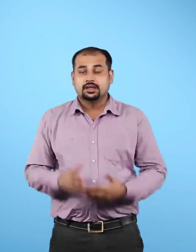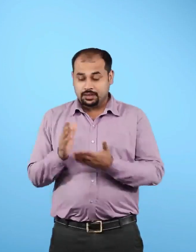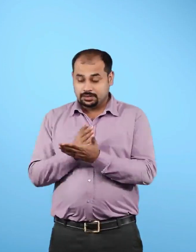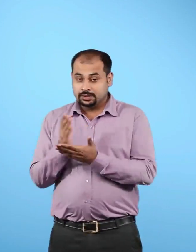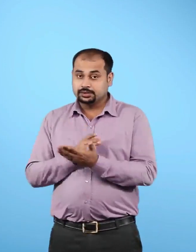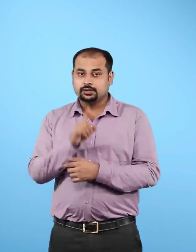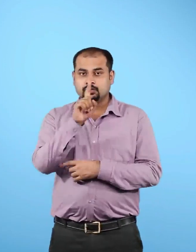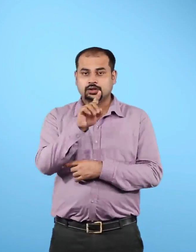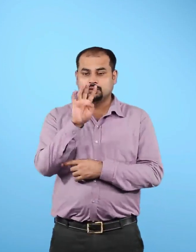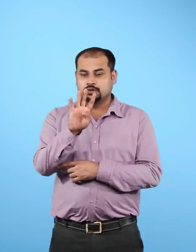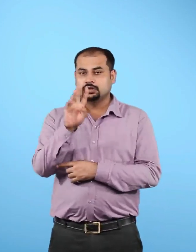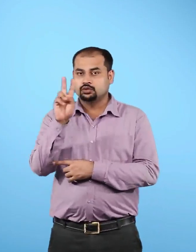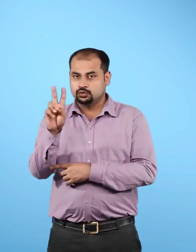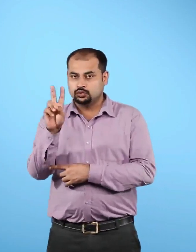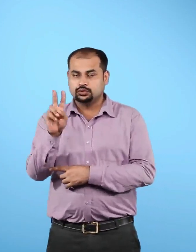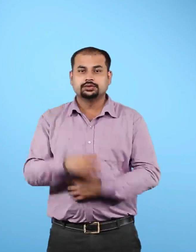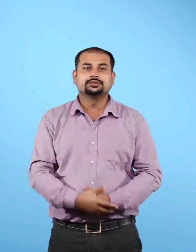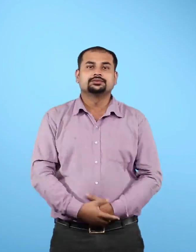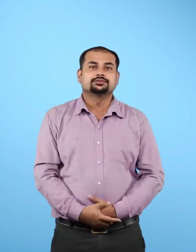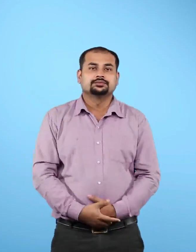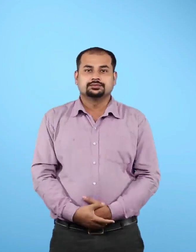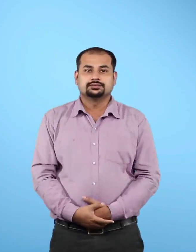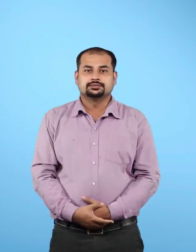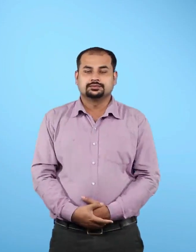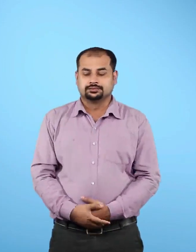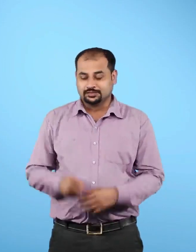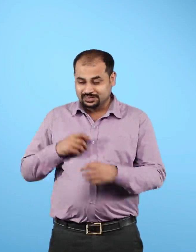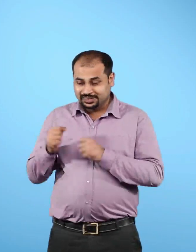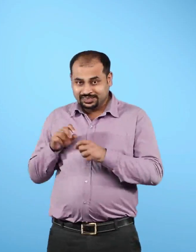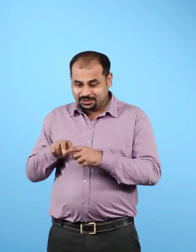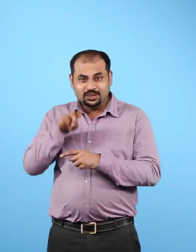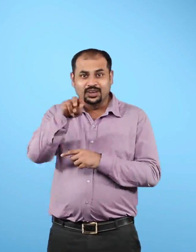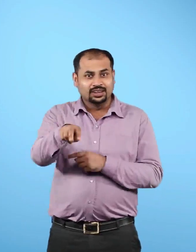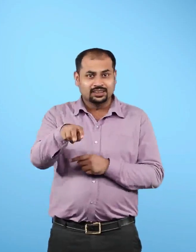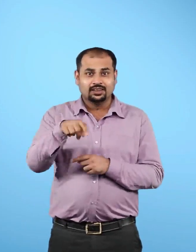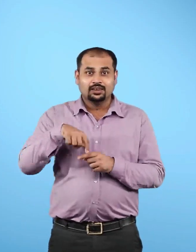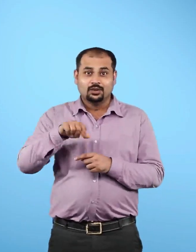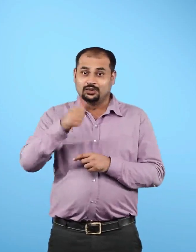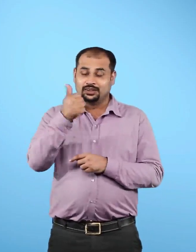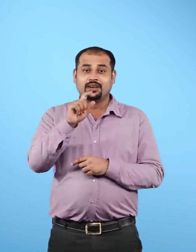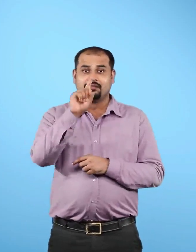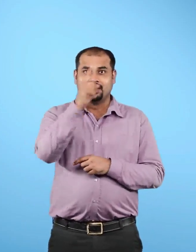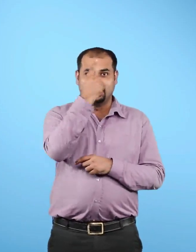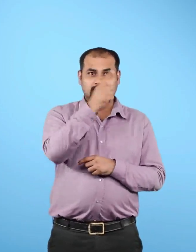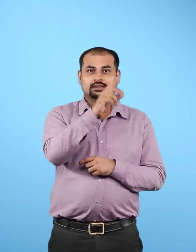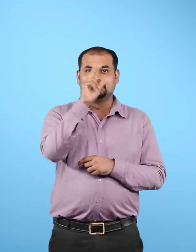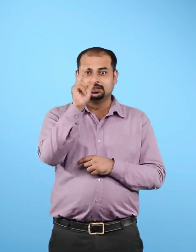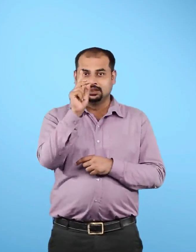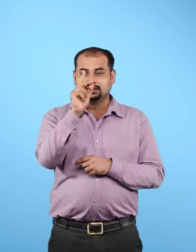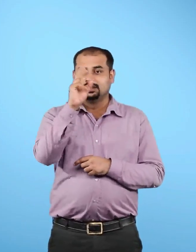Page 142. Write the names of the first, second and third